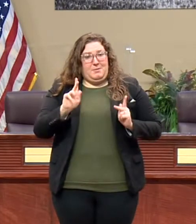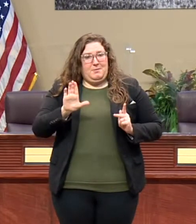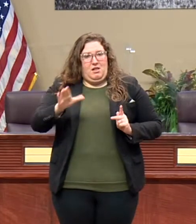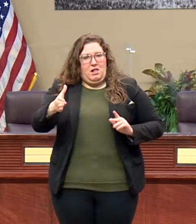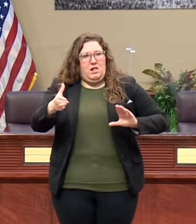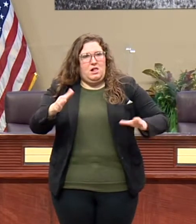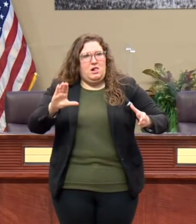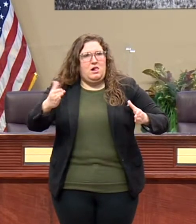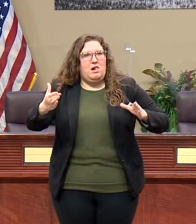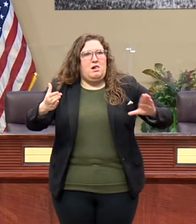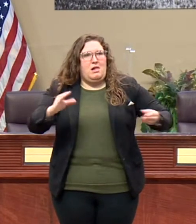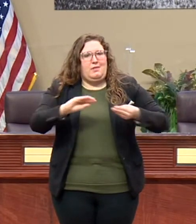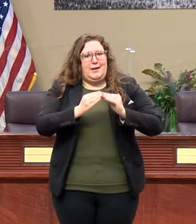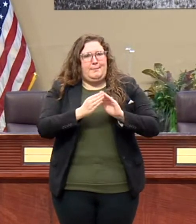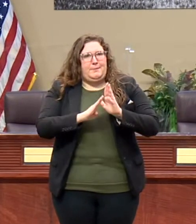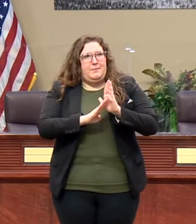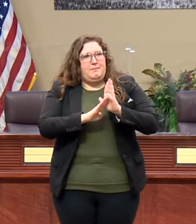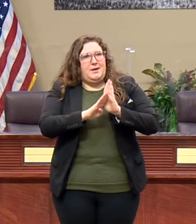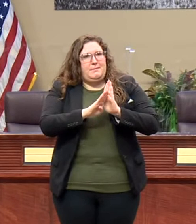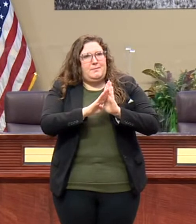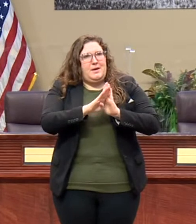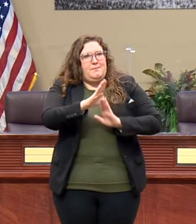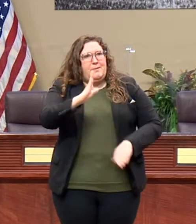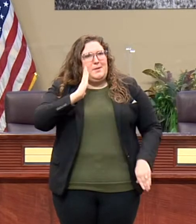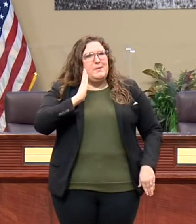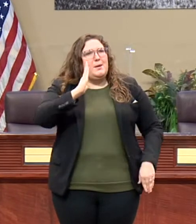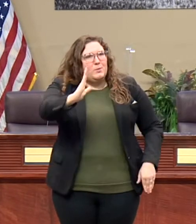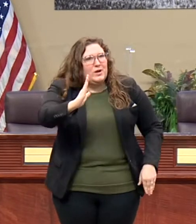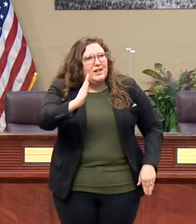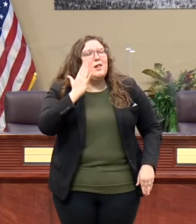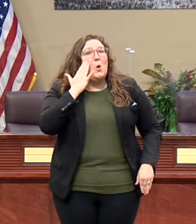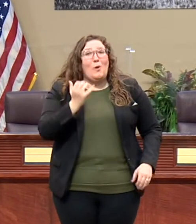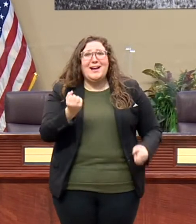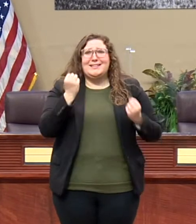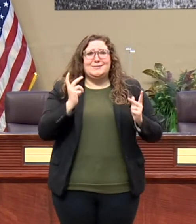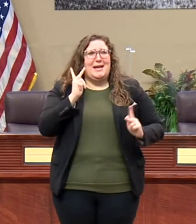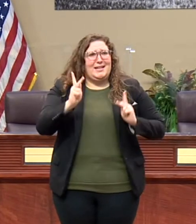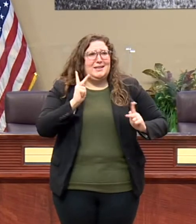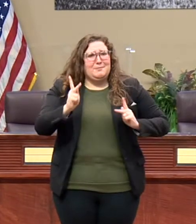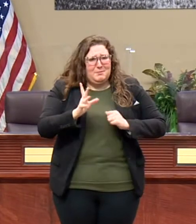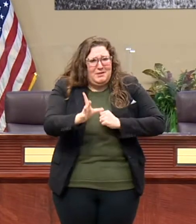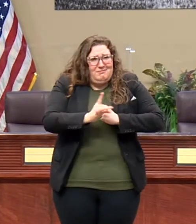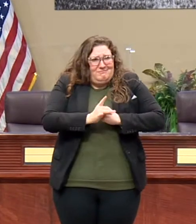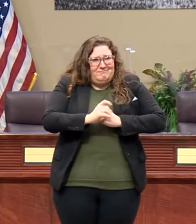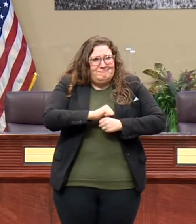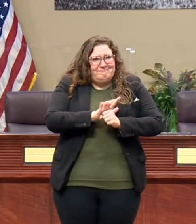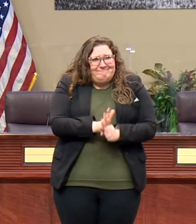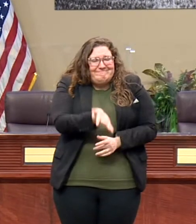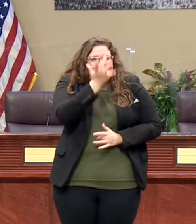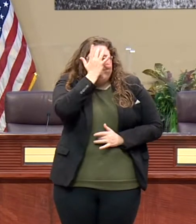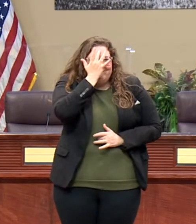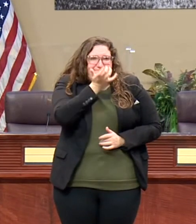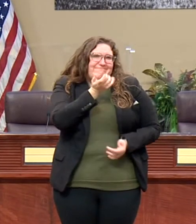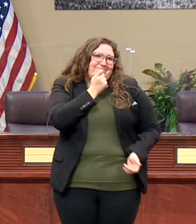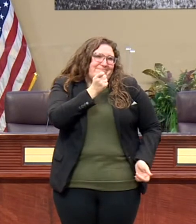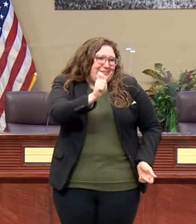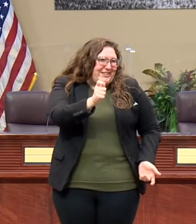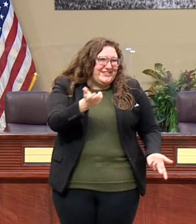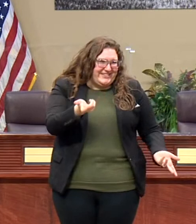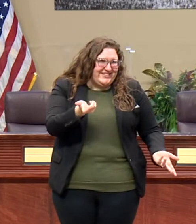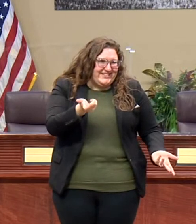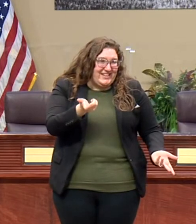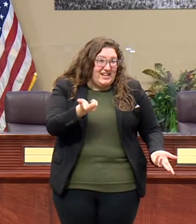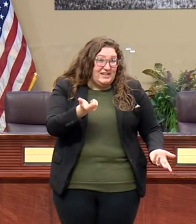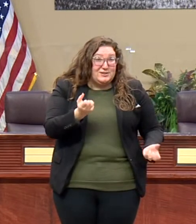just because of the increase of the sheer numbers of people who are getting infected. And so the increase in